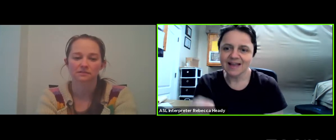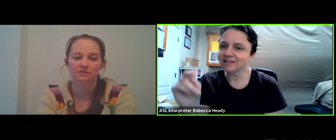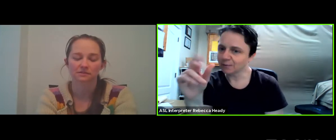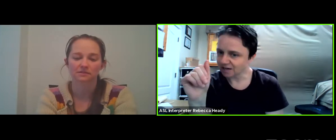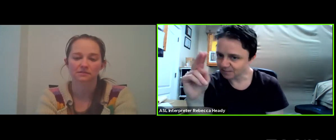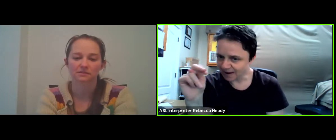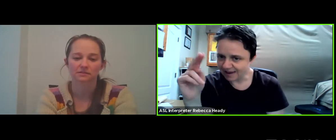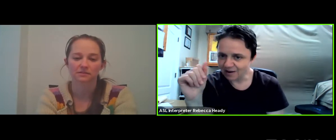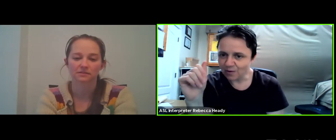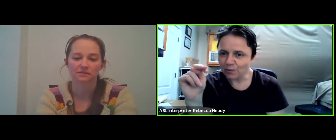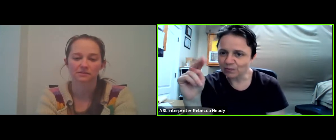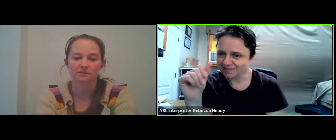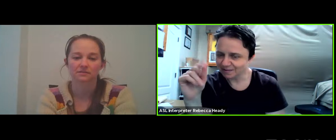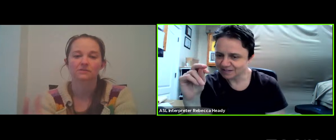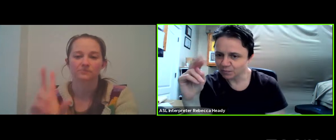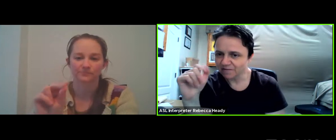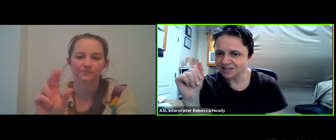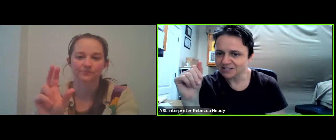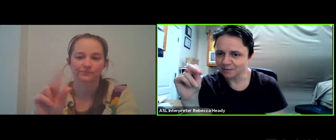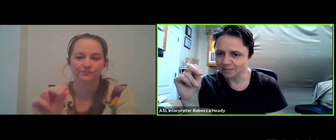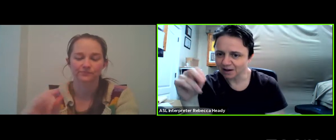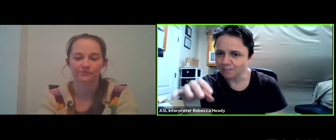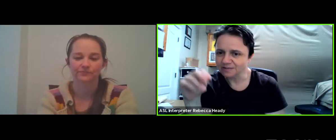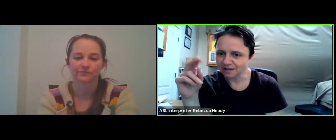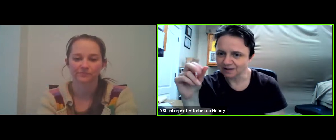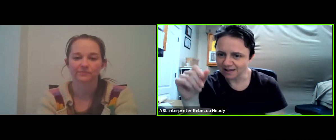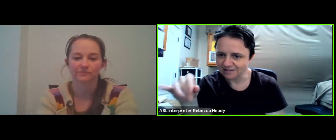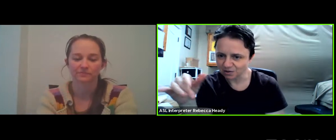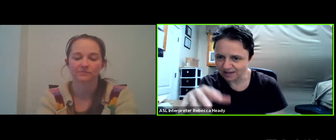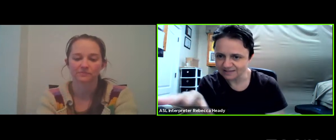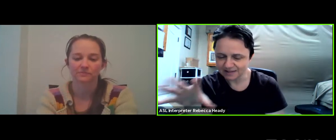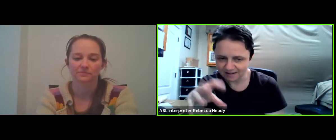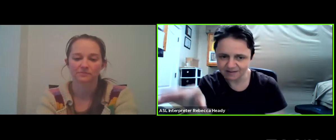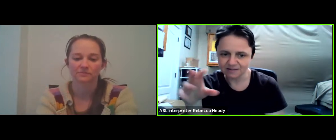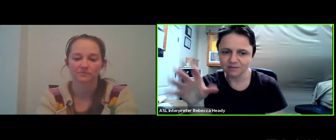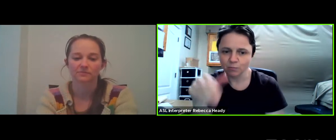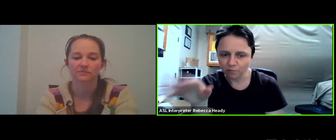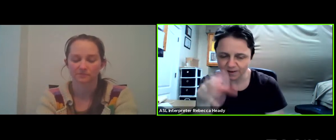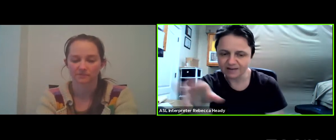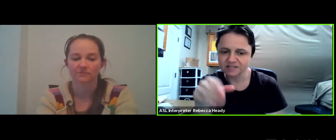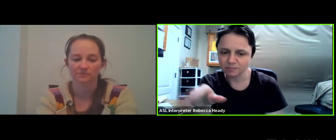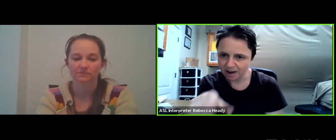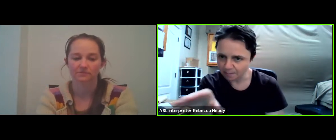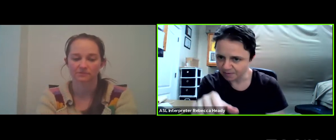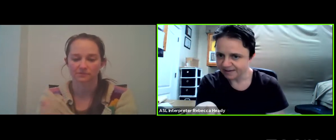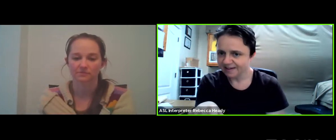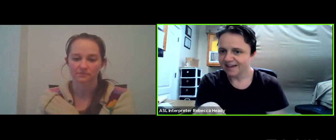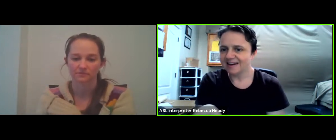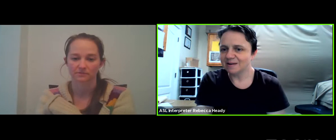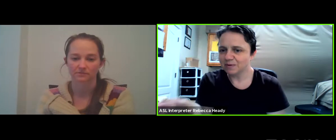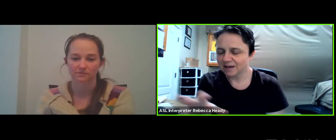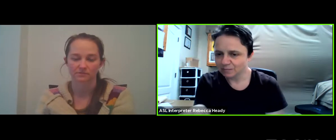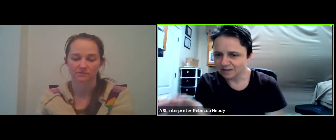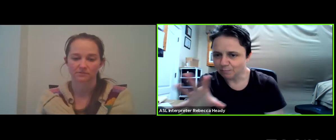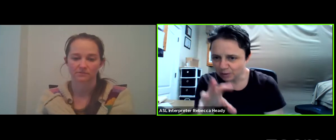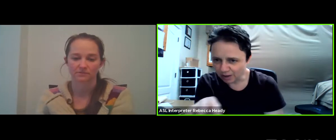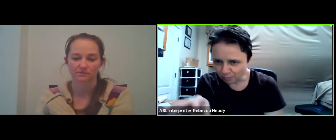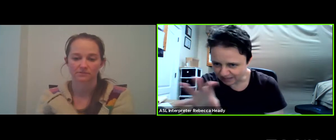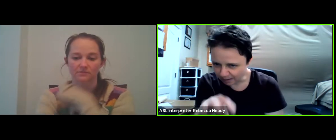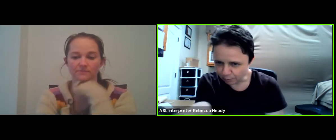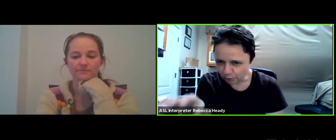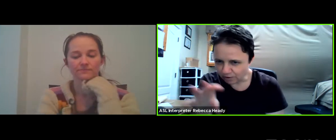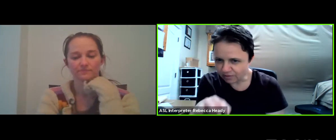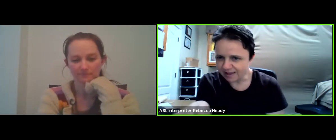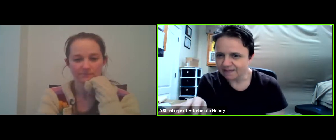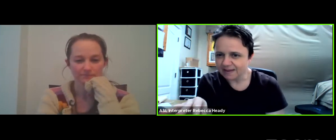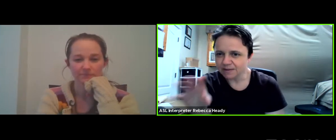Or like we talked about NO, comes a lexicalized sign that the movement is sped up and it becomes